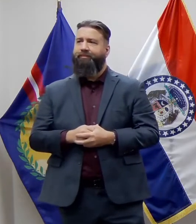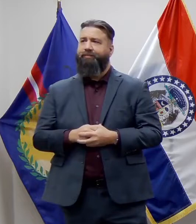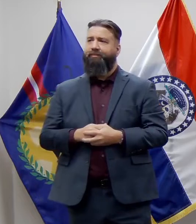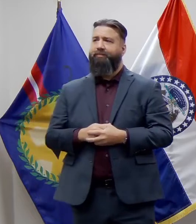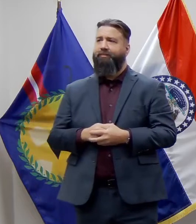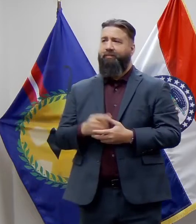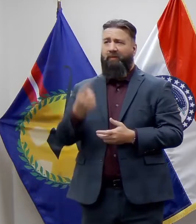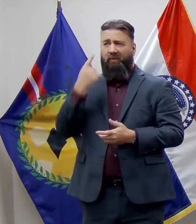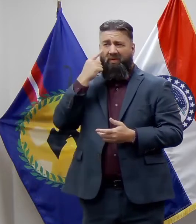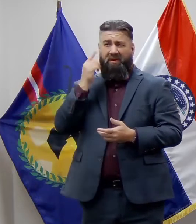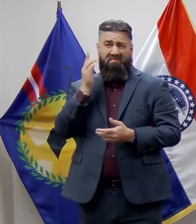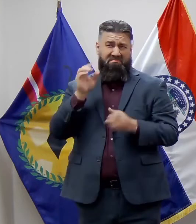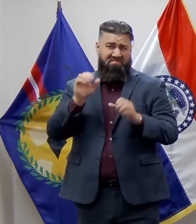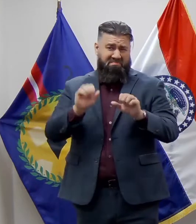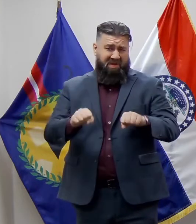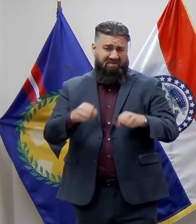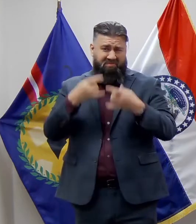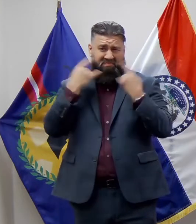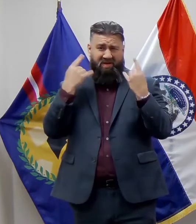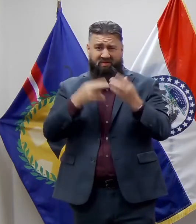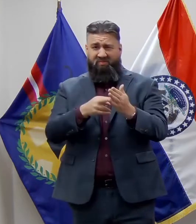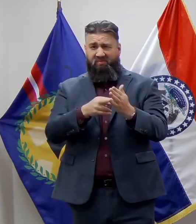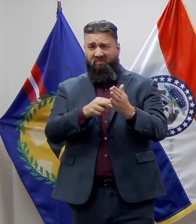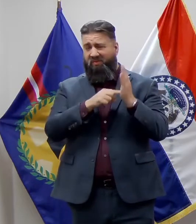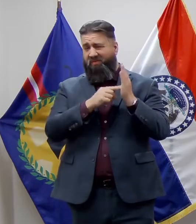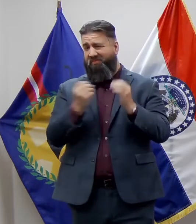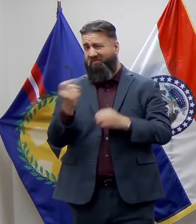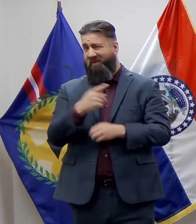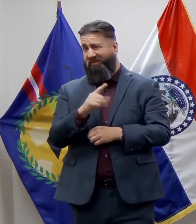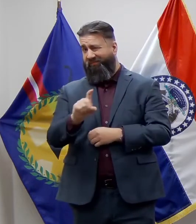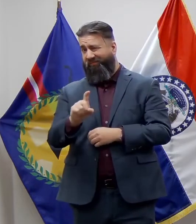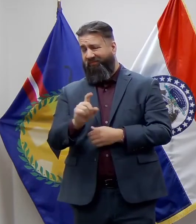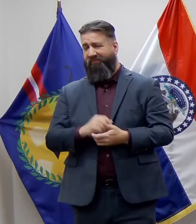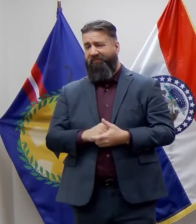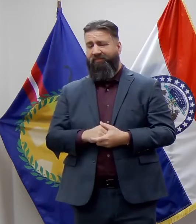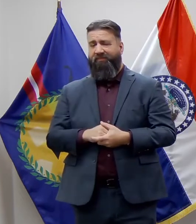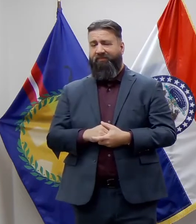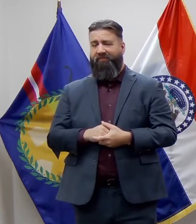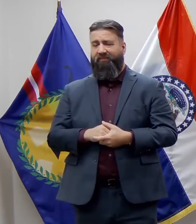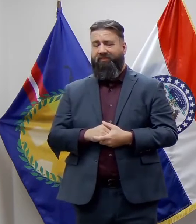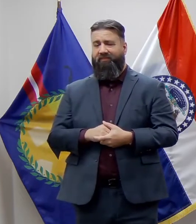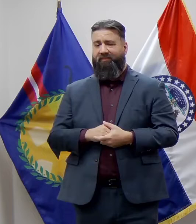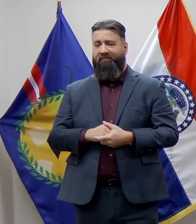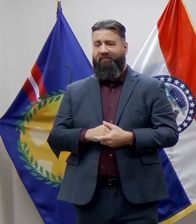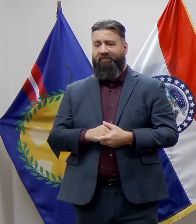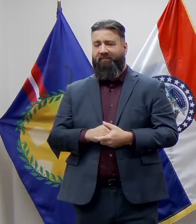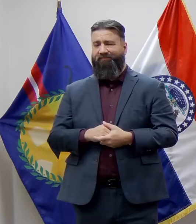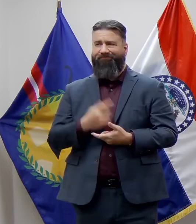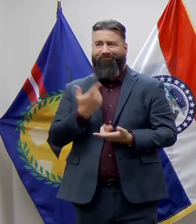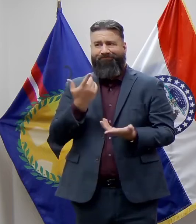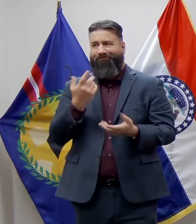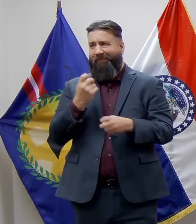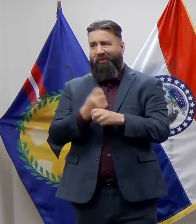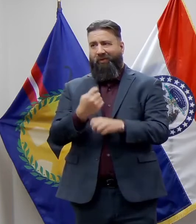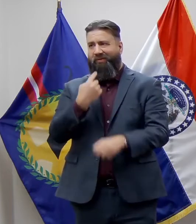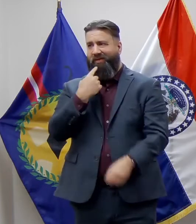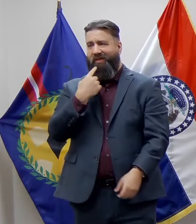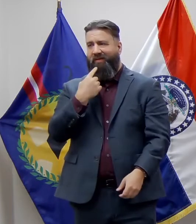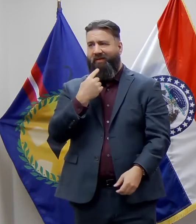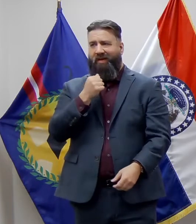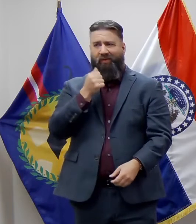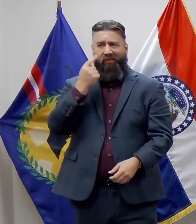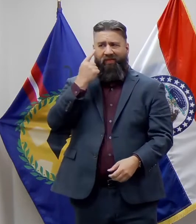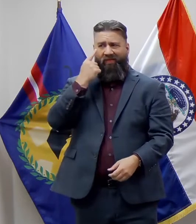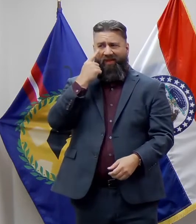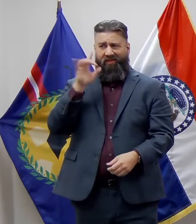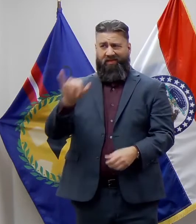could come back? The question is about a scenario where mask mandate would come back. It's hard to say. It doesn't appear like we're